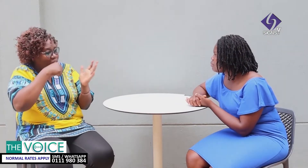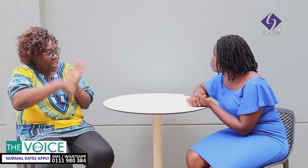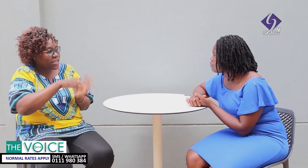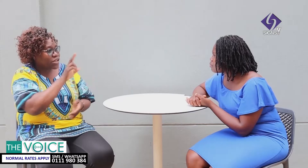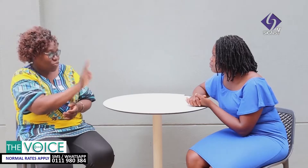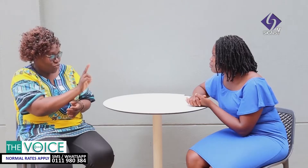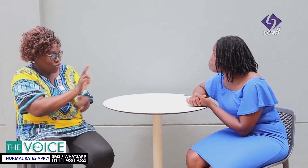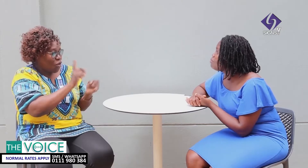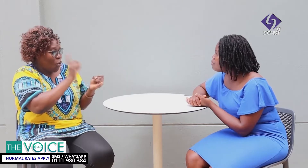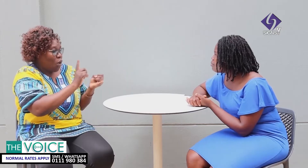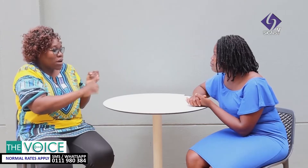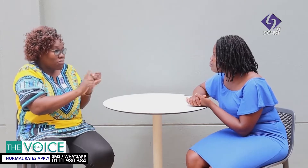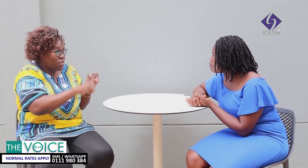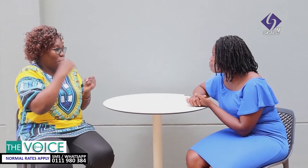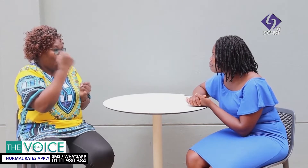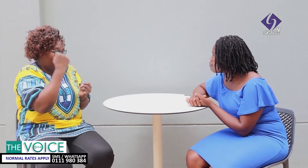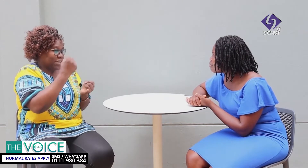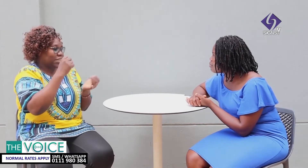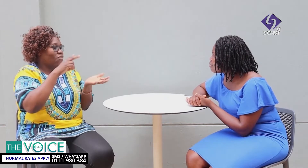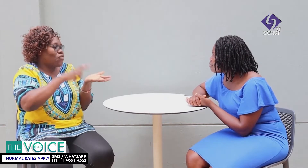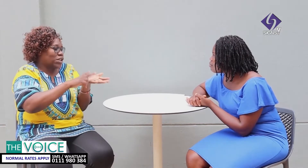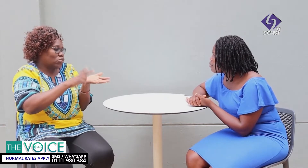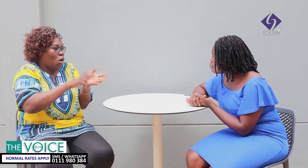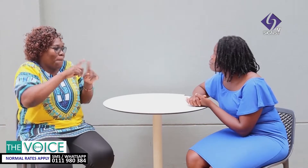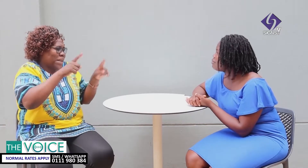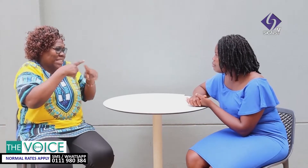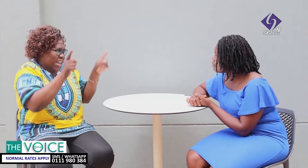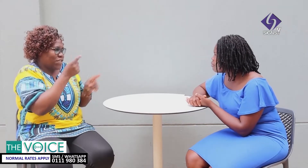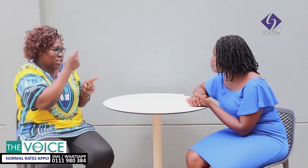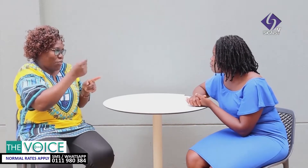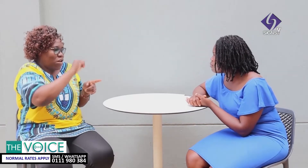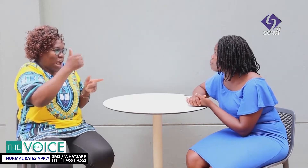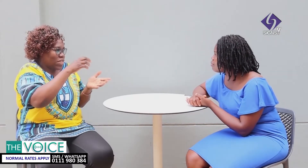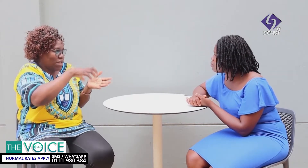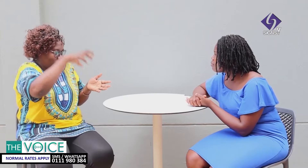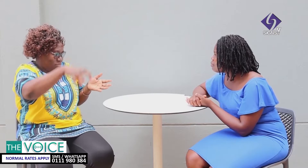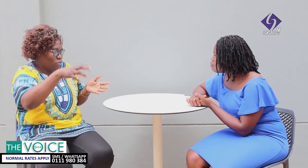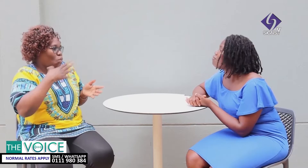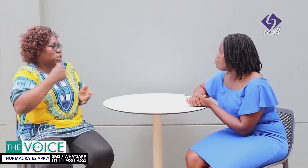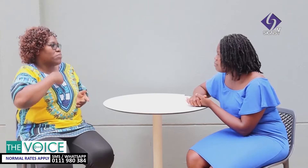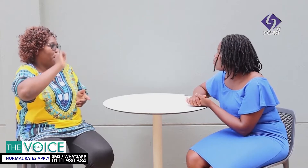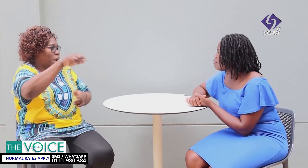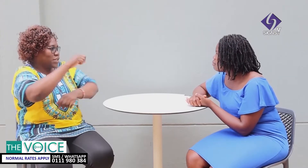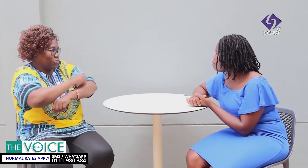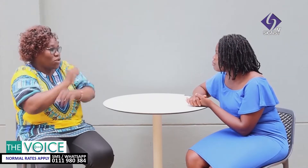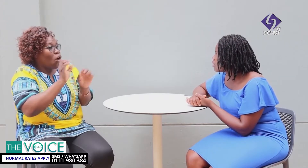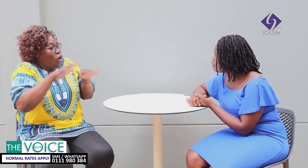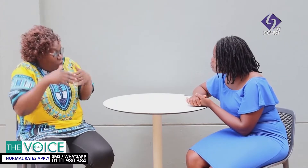letters, one for Vihiga School in Mumias, where he wanted me to go and learn, and another letter was